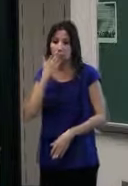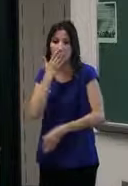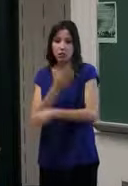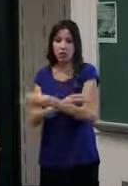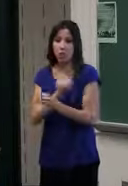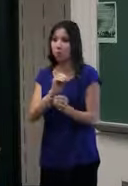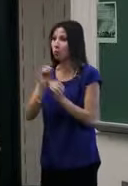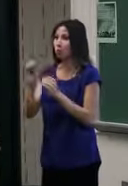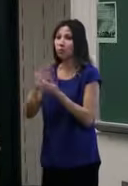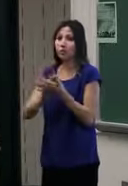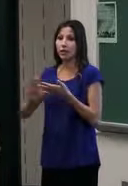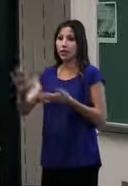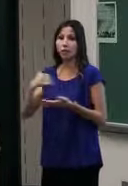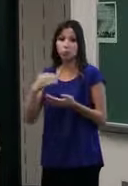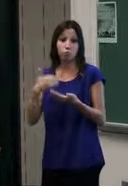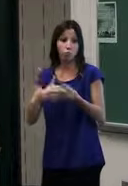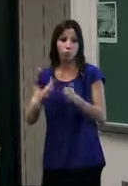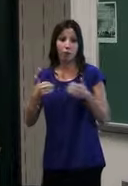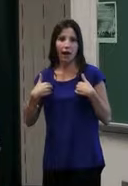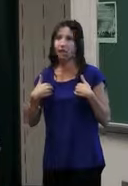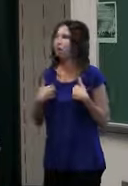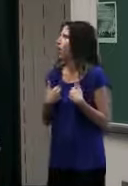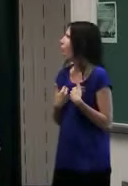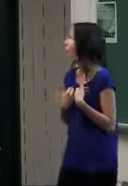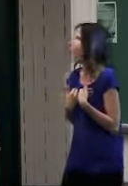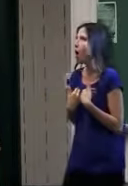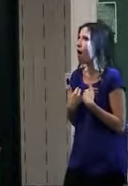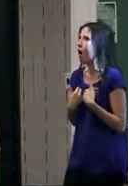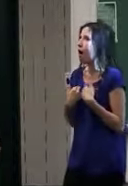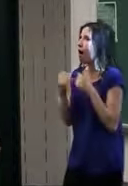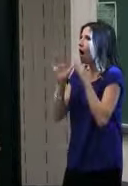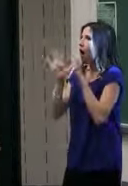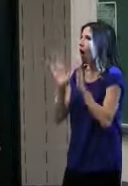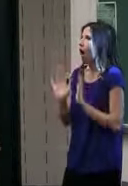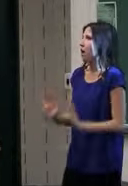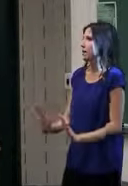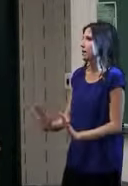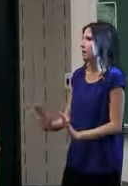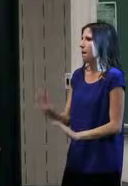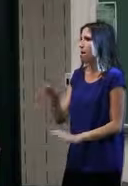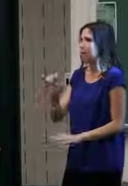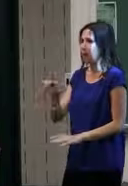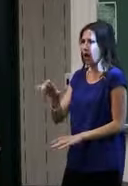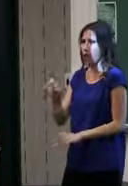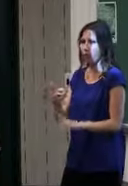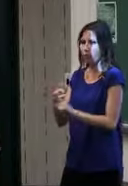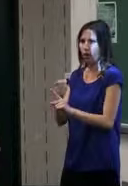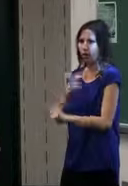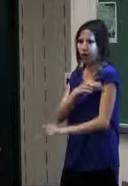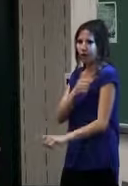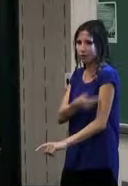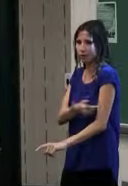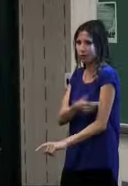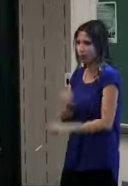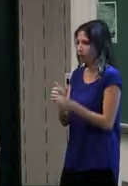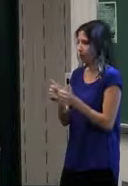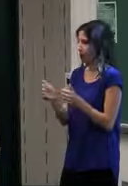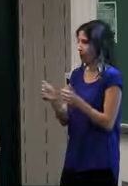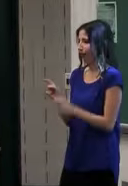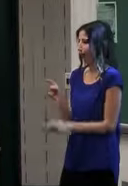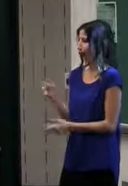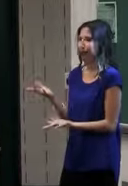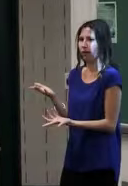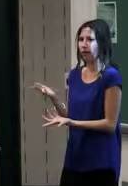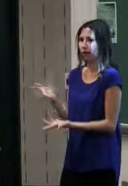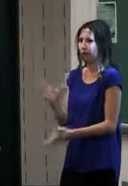have a room for you. So it was like way too good to be true. It was a mile up the road from the hospital, so it was like way perfect